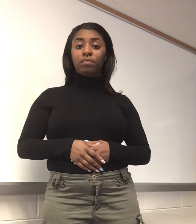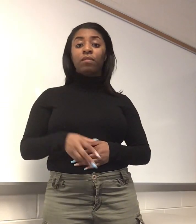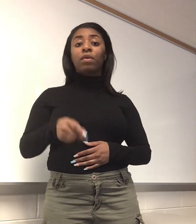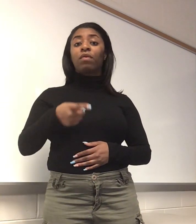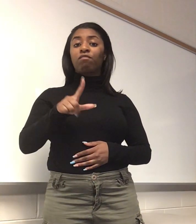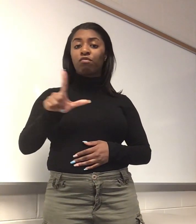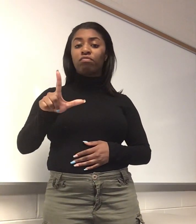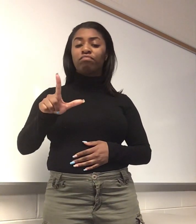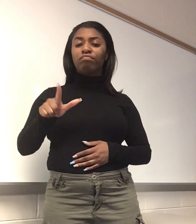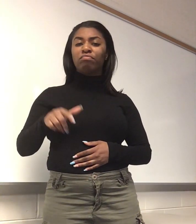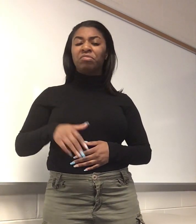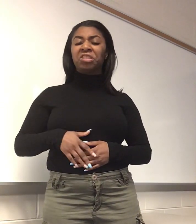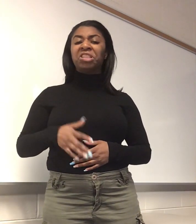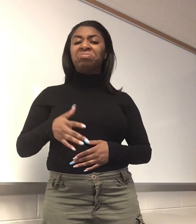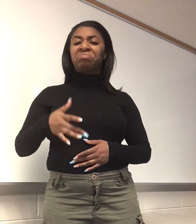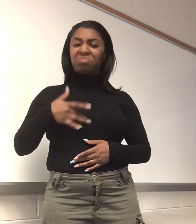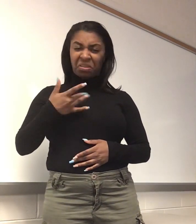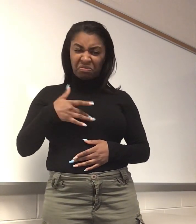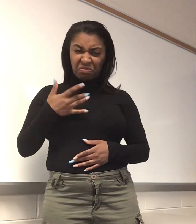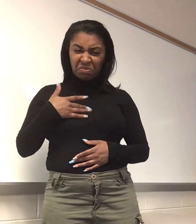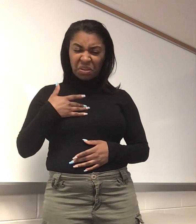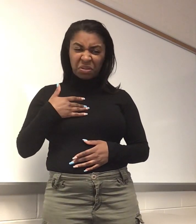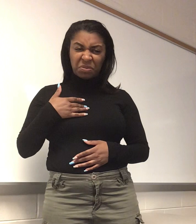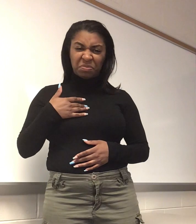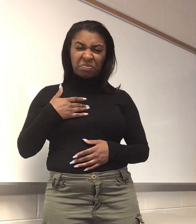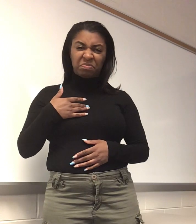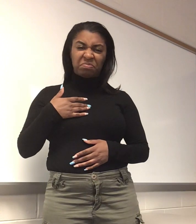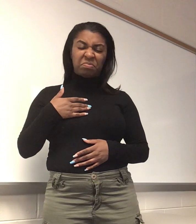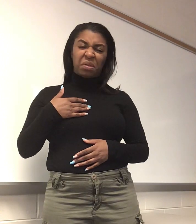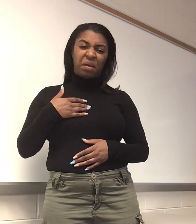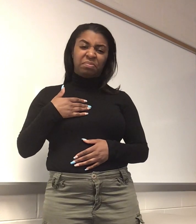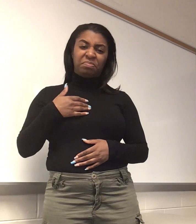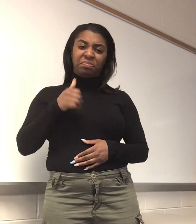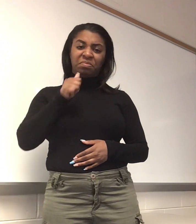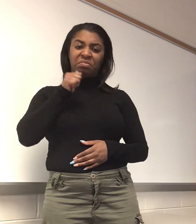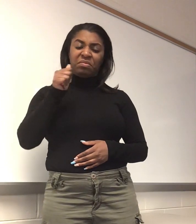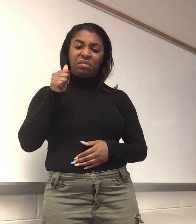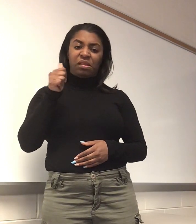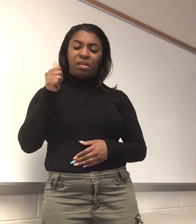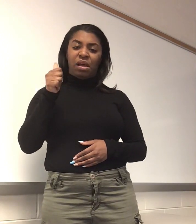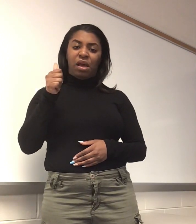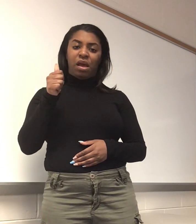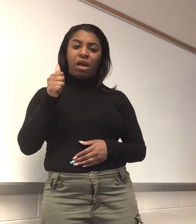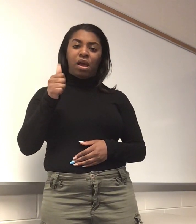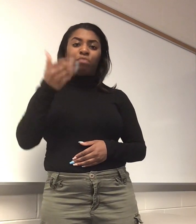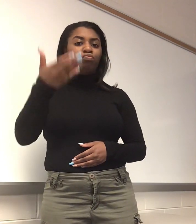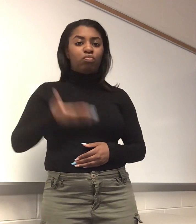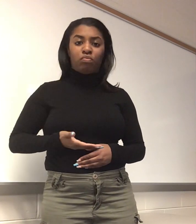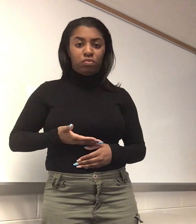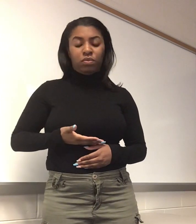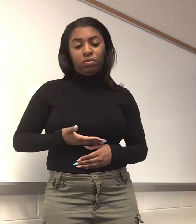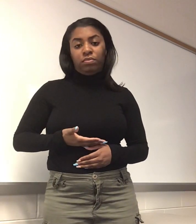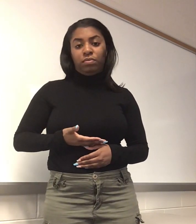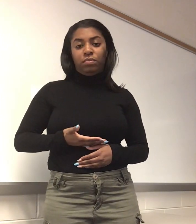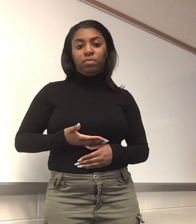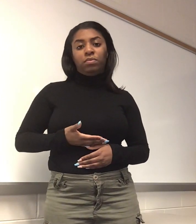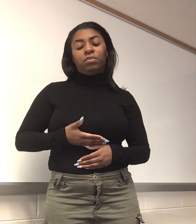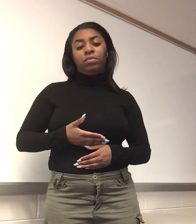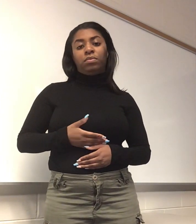outsider. And you know that when you remove yourself from a situation, that's when you get perspective. When you're in the situation,